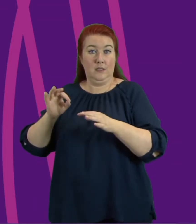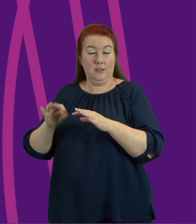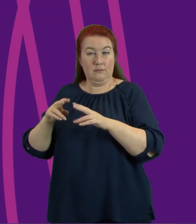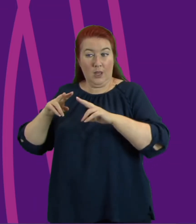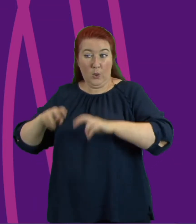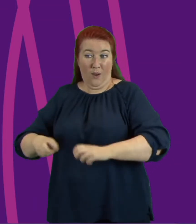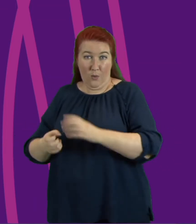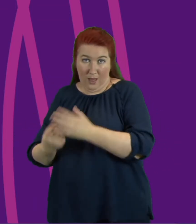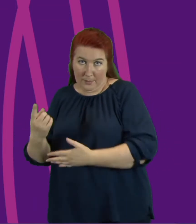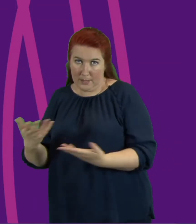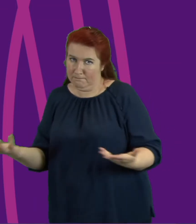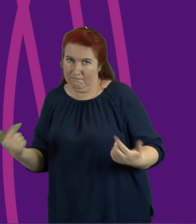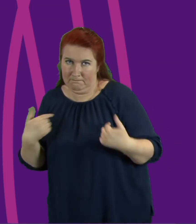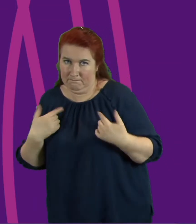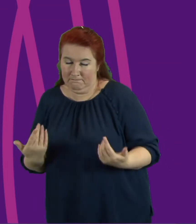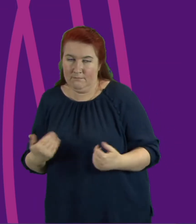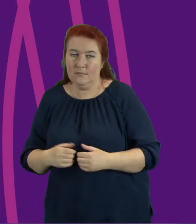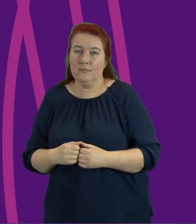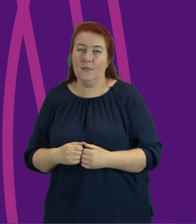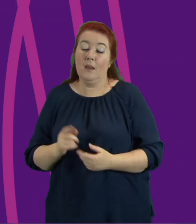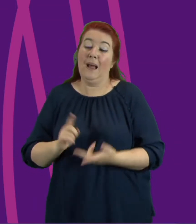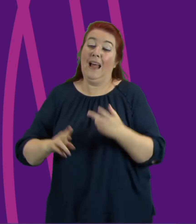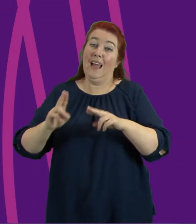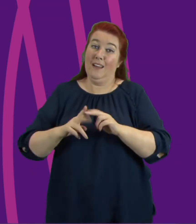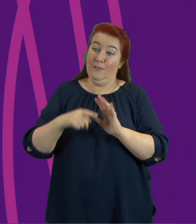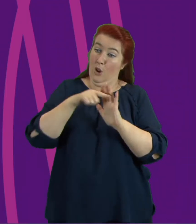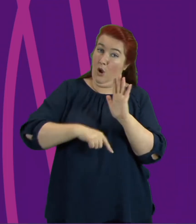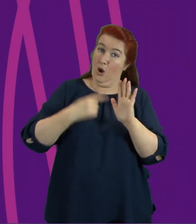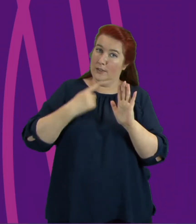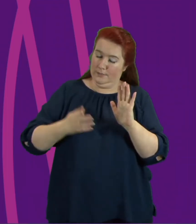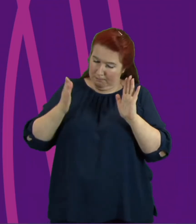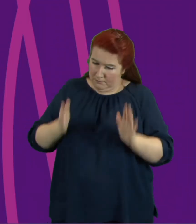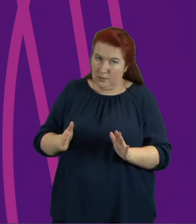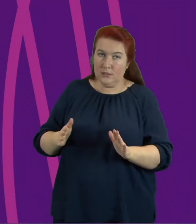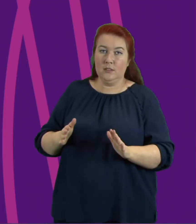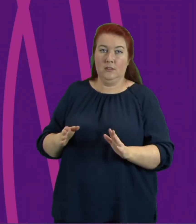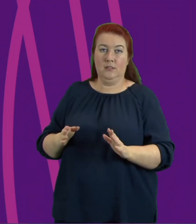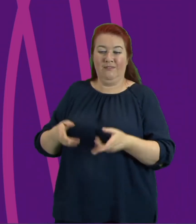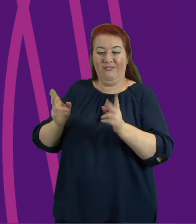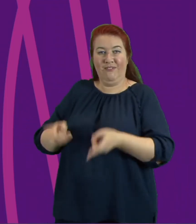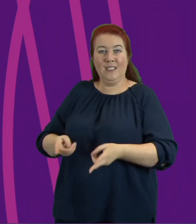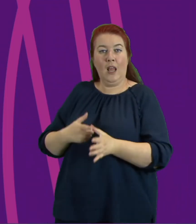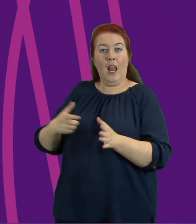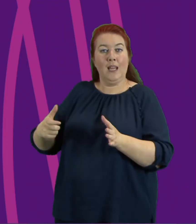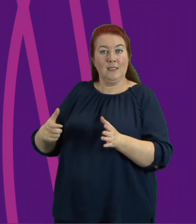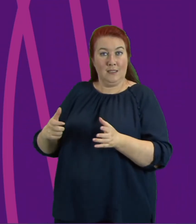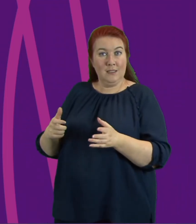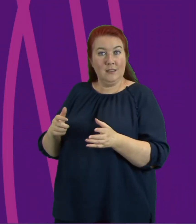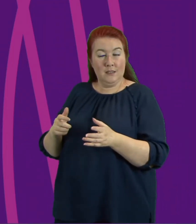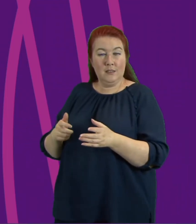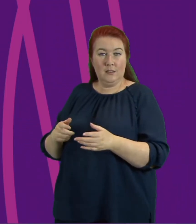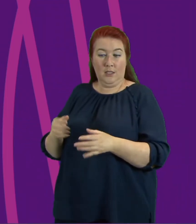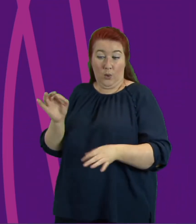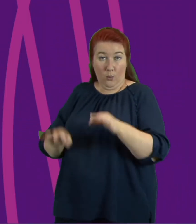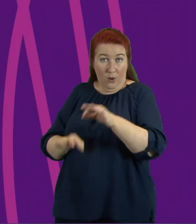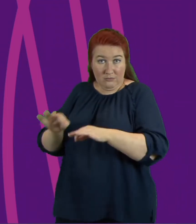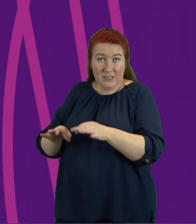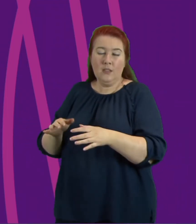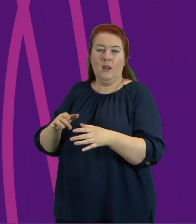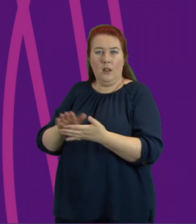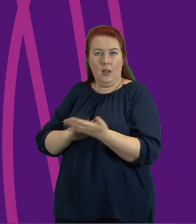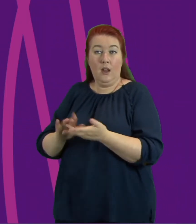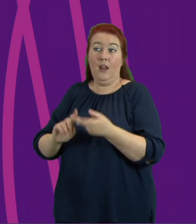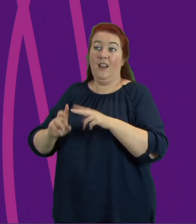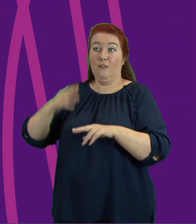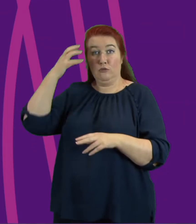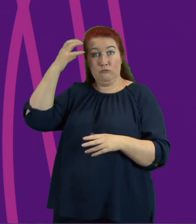But where the law requires a fatal accident inquiry, one will be held. And where the Crown conclude following investigation that a fatal